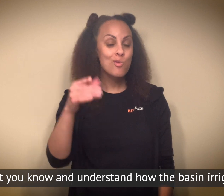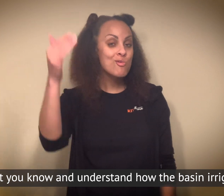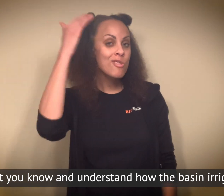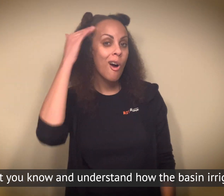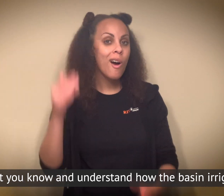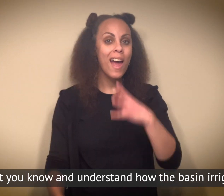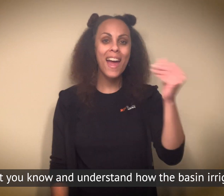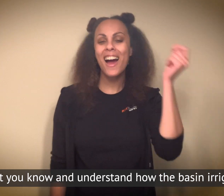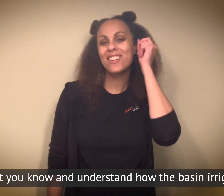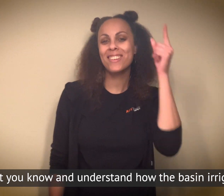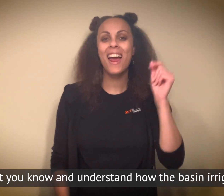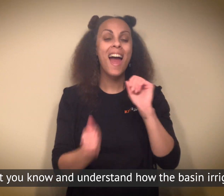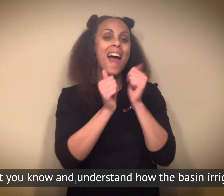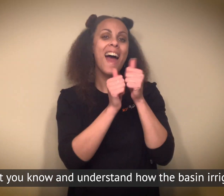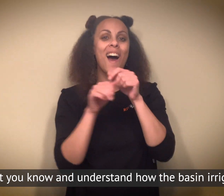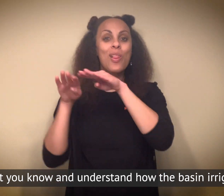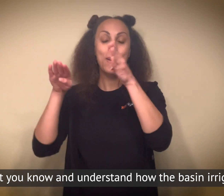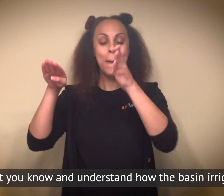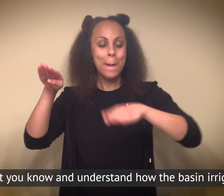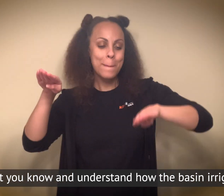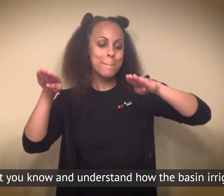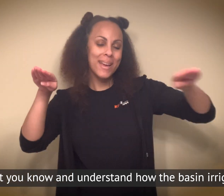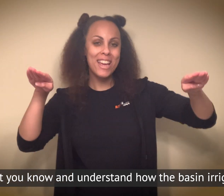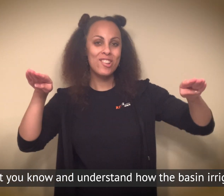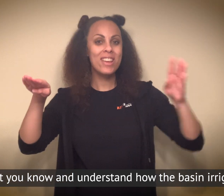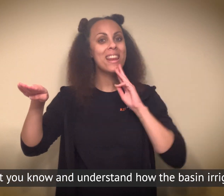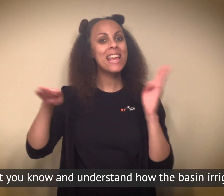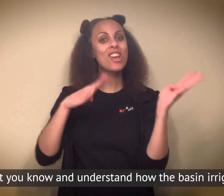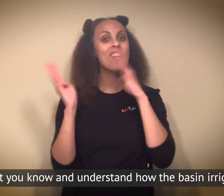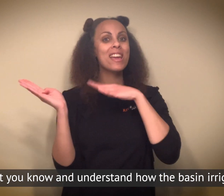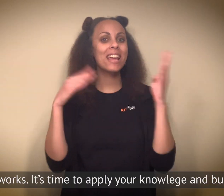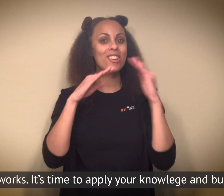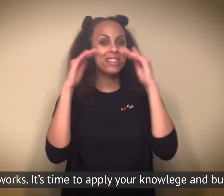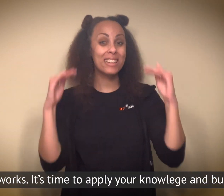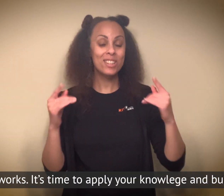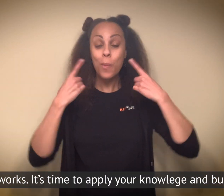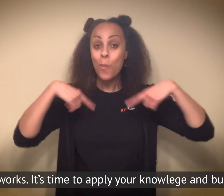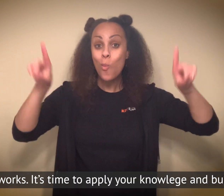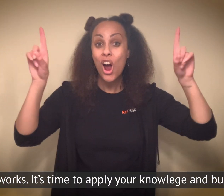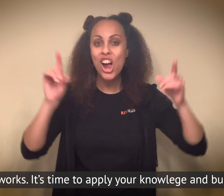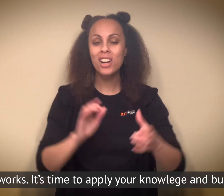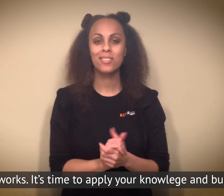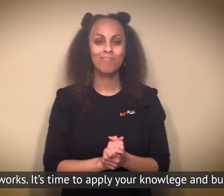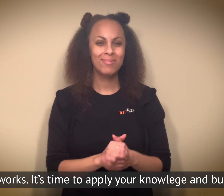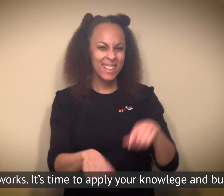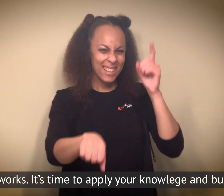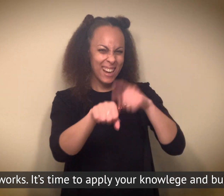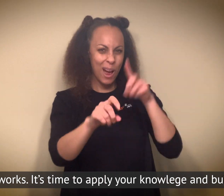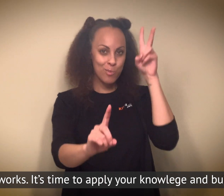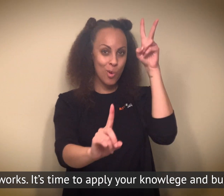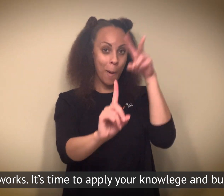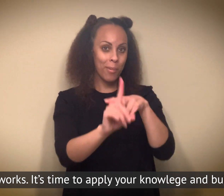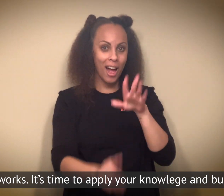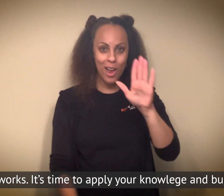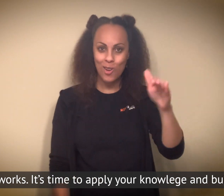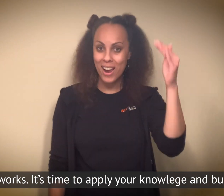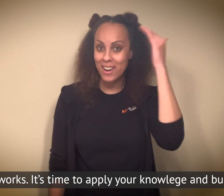Now that you know and understand how the basin irrigation system works, it's time to apply